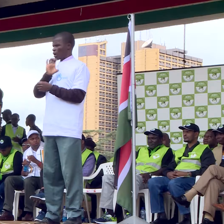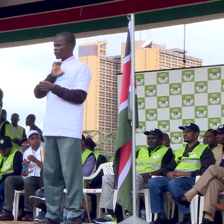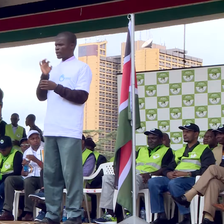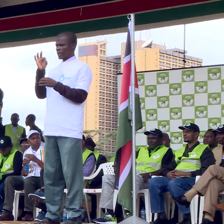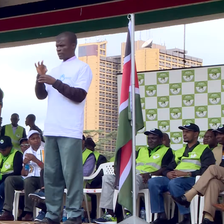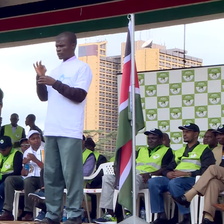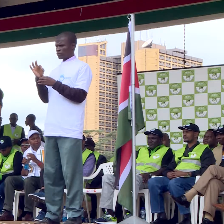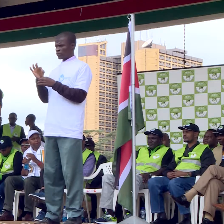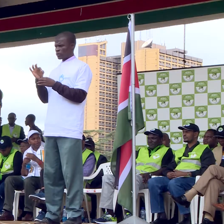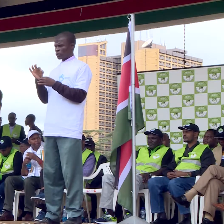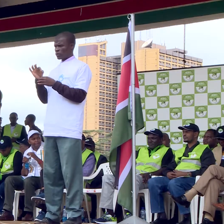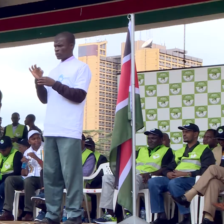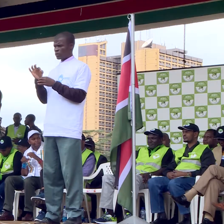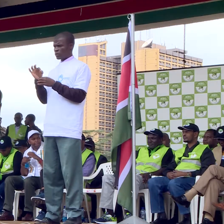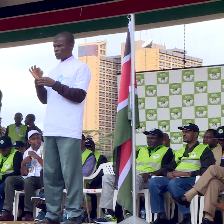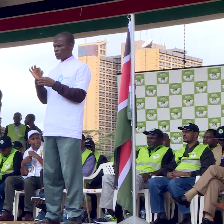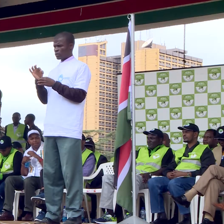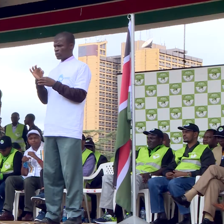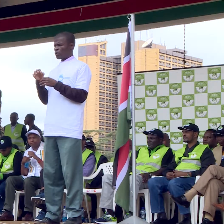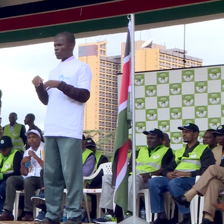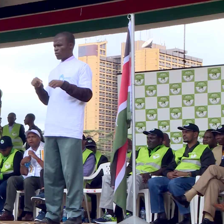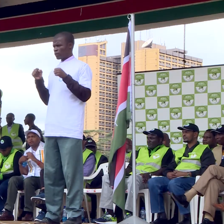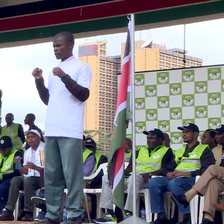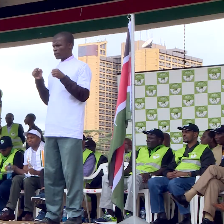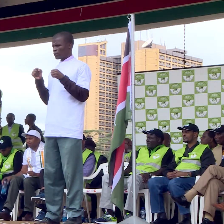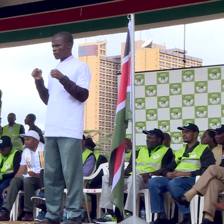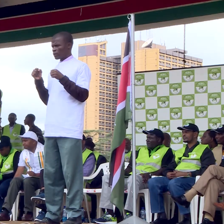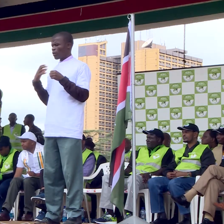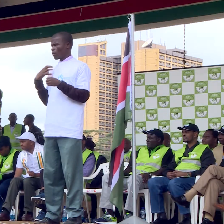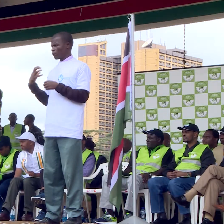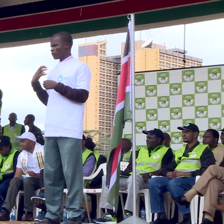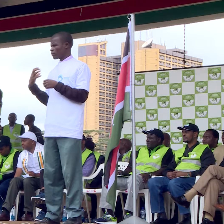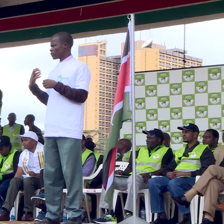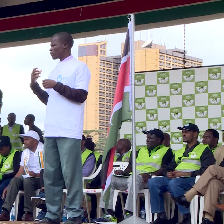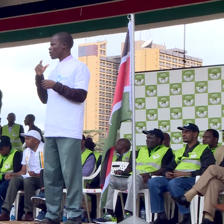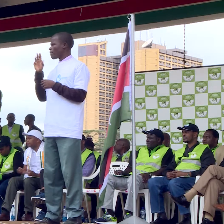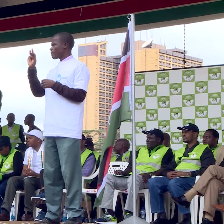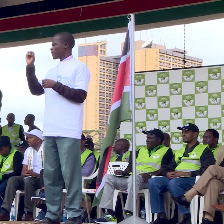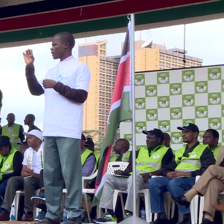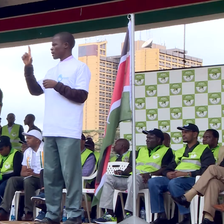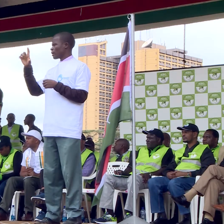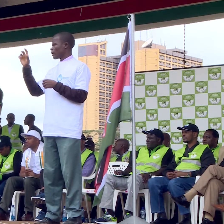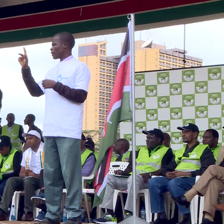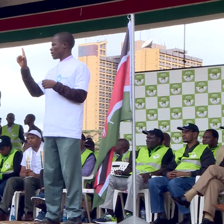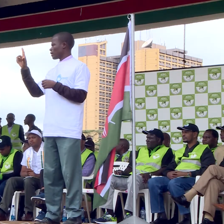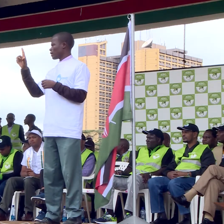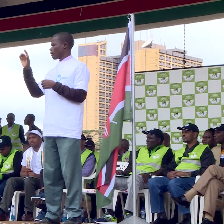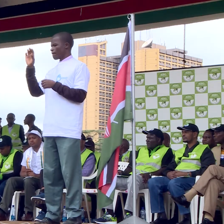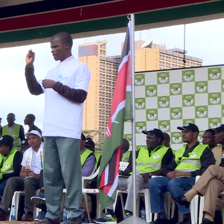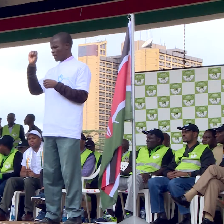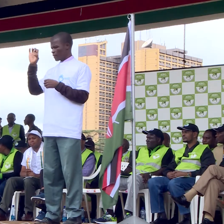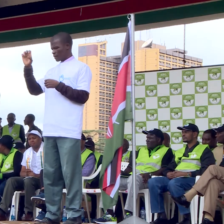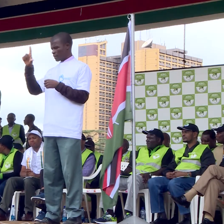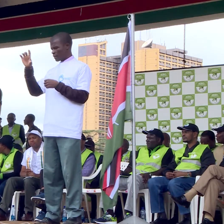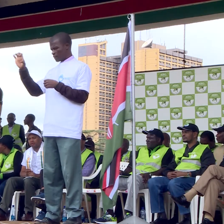for Nairobi County, who is Mr. Mele. And before we invite the chairman, I would like